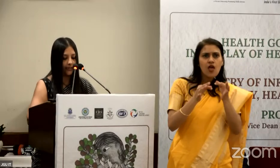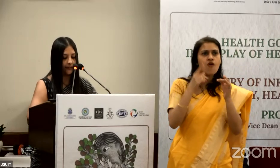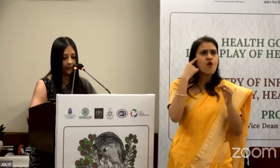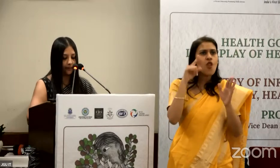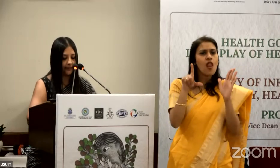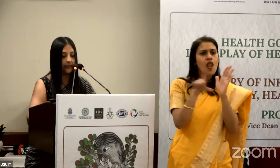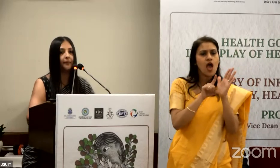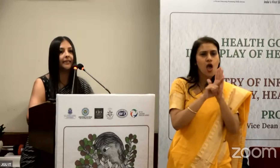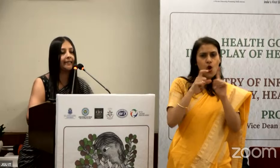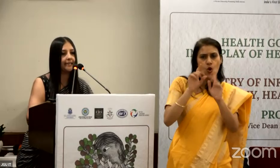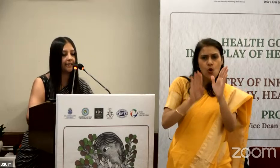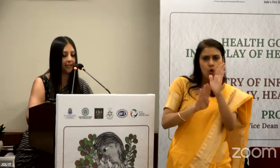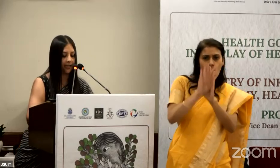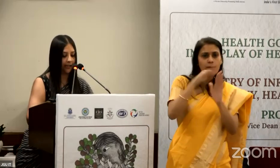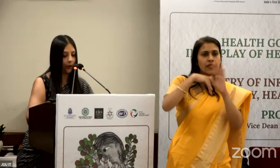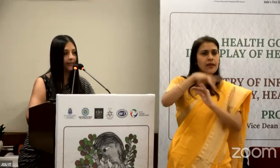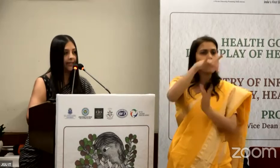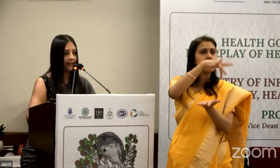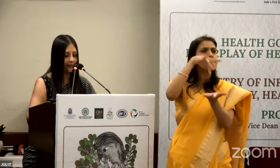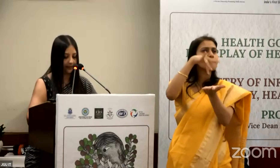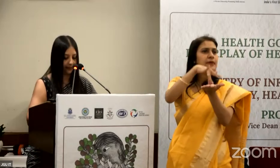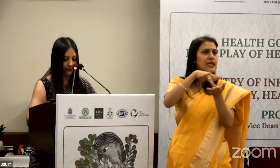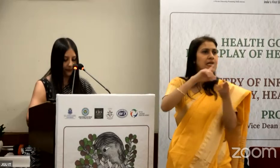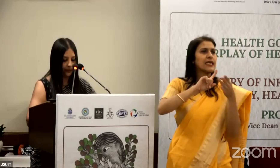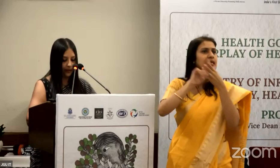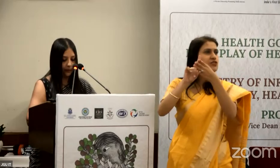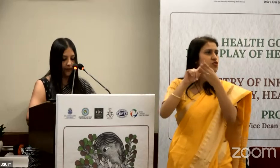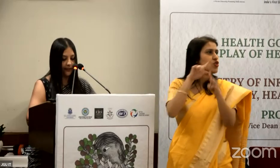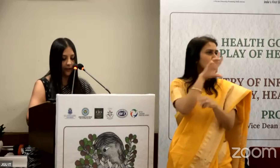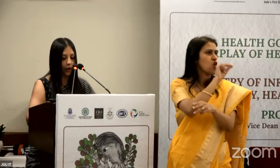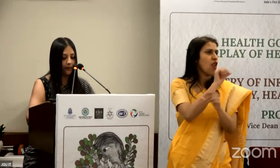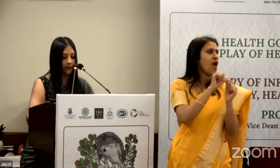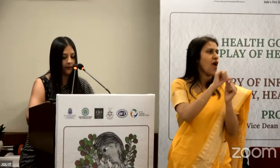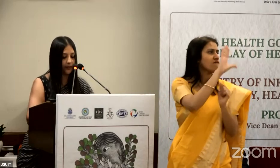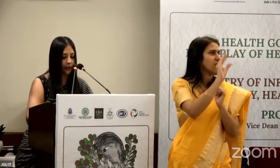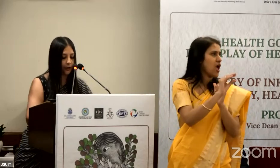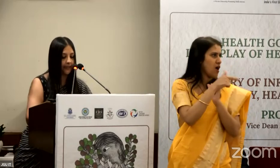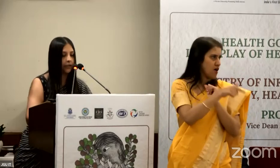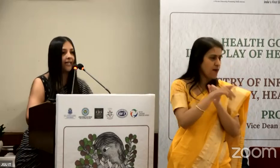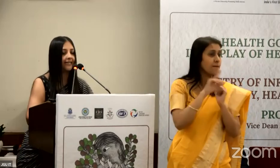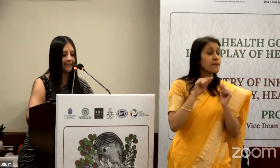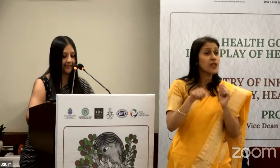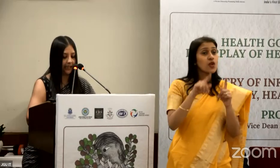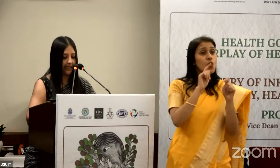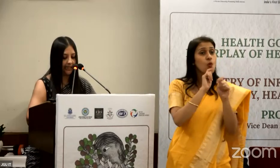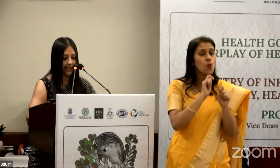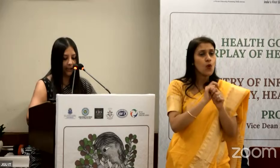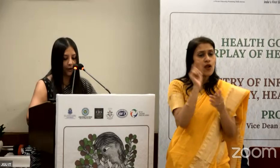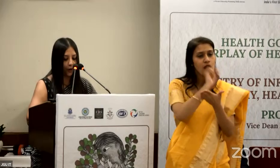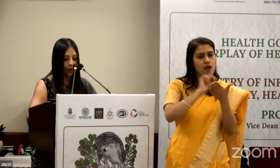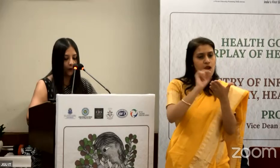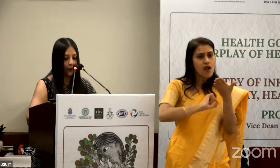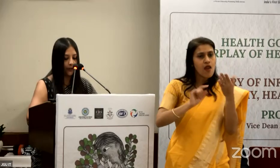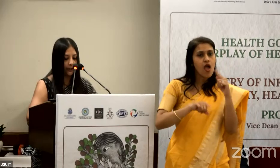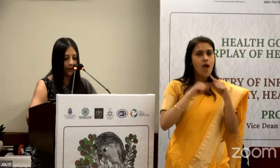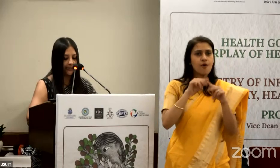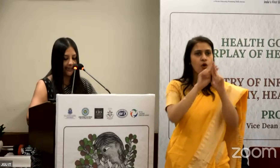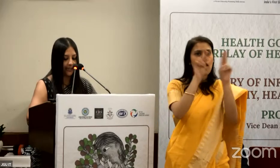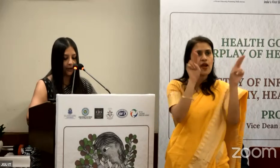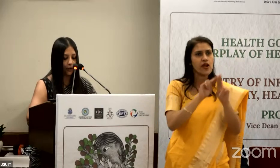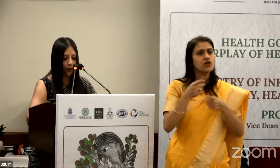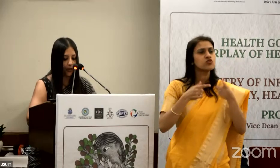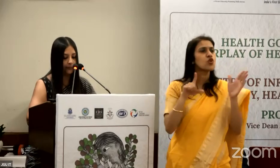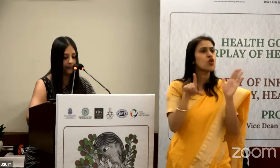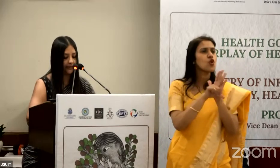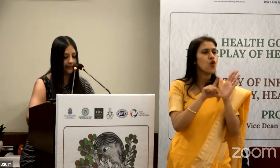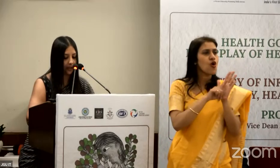Law and Development in the Middle East and North Africa. Professor Thomas researches and writes in international law, focusing on